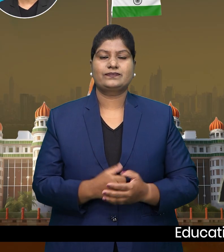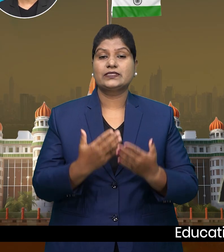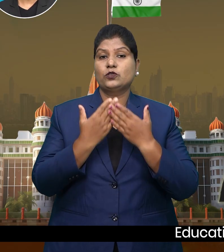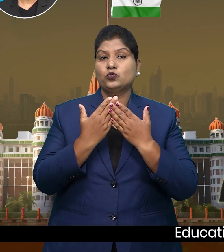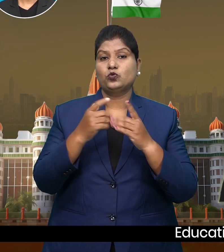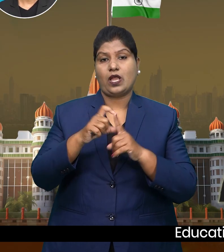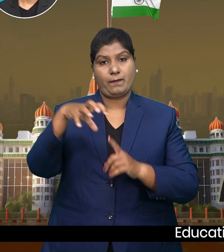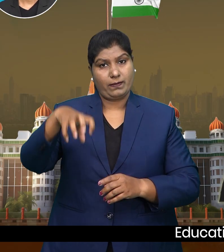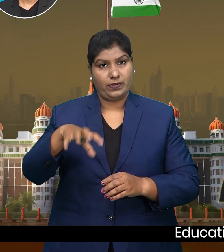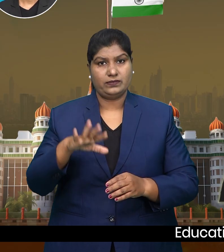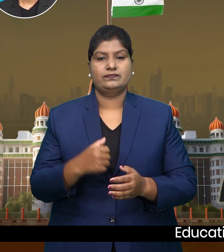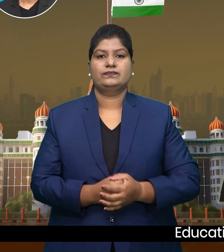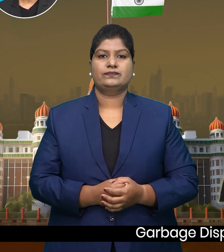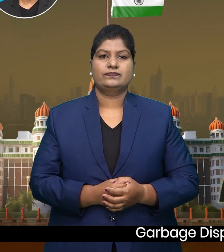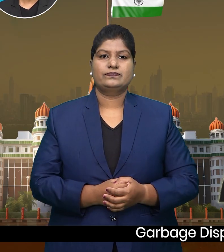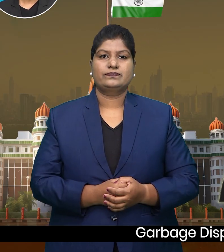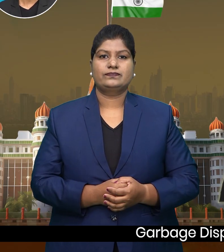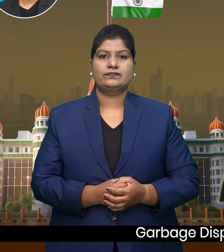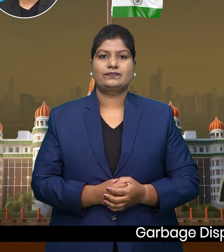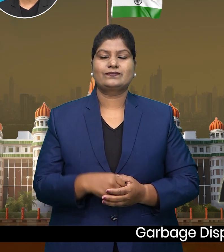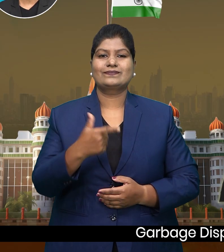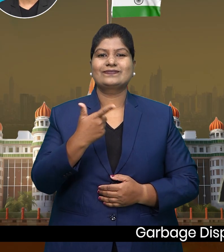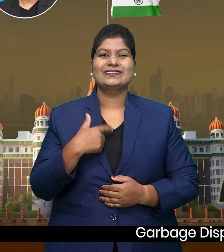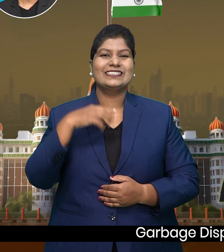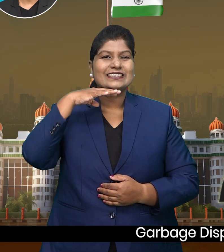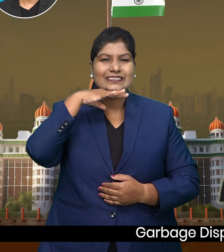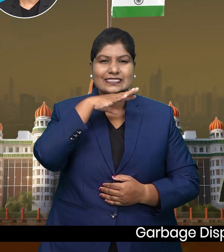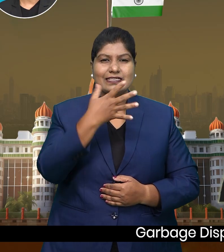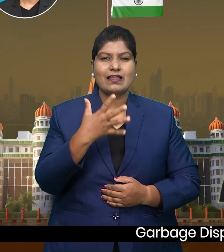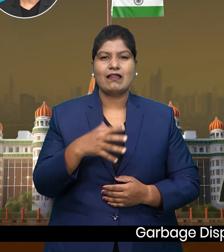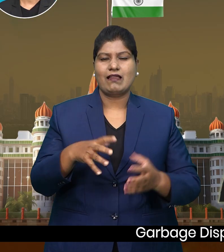education department, garbage disposal